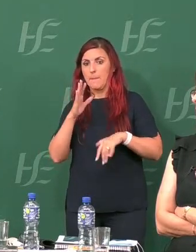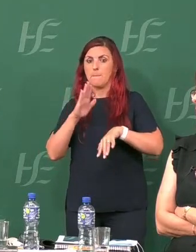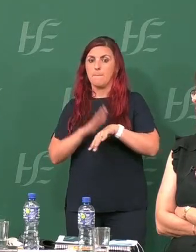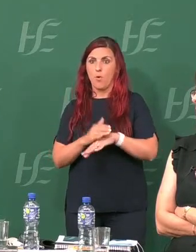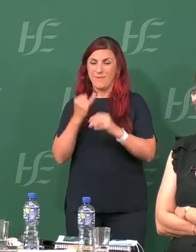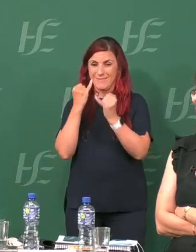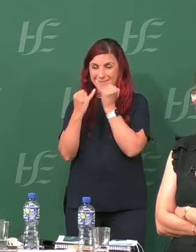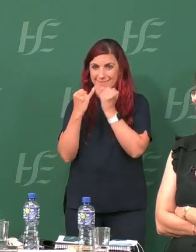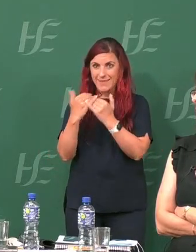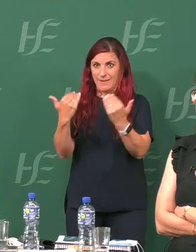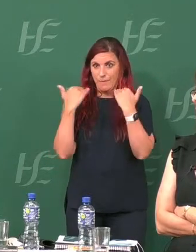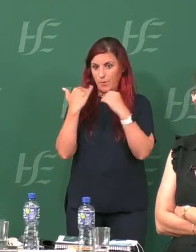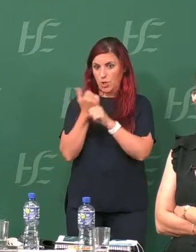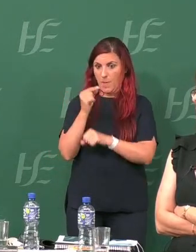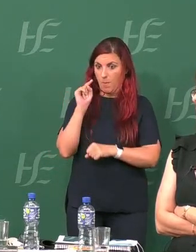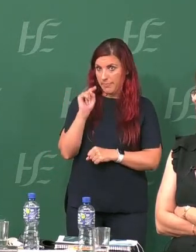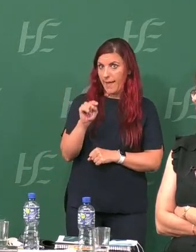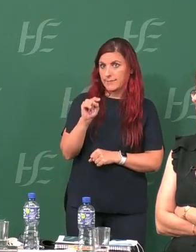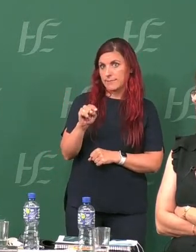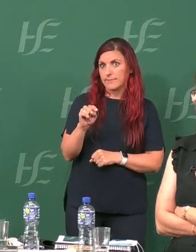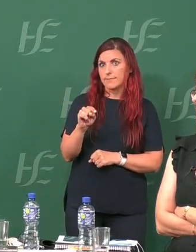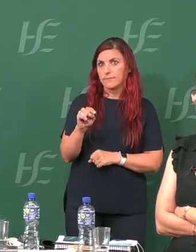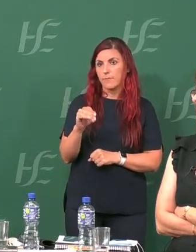just sees, is there any differences in trends?